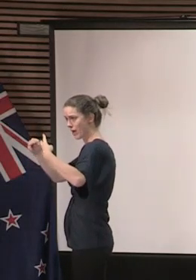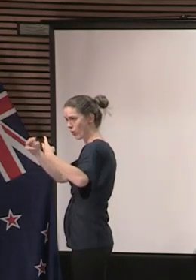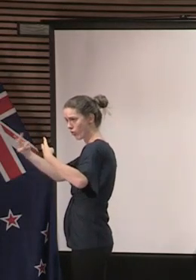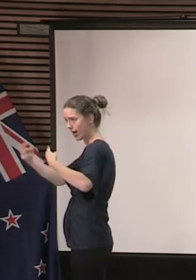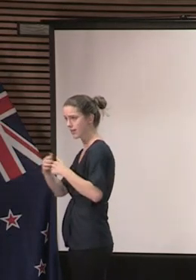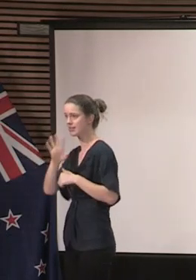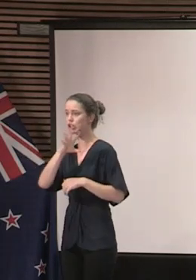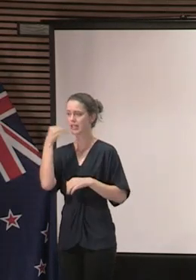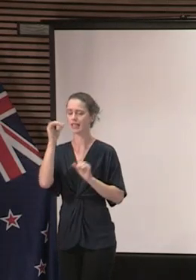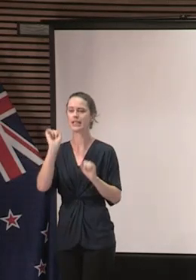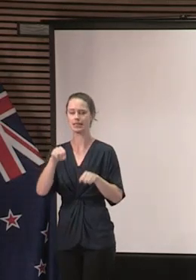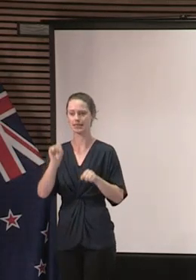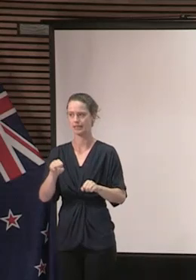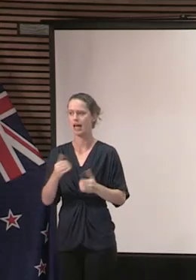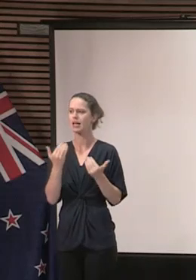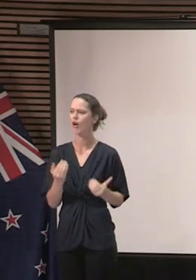currently